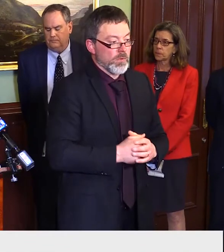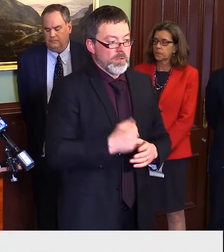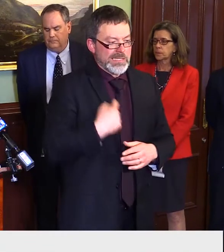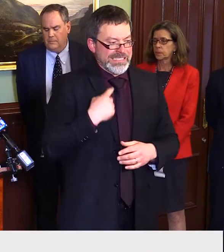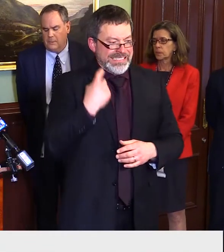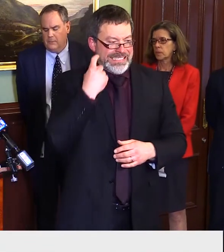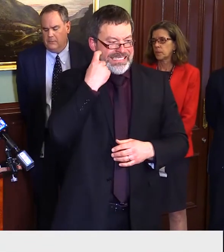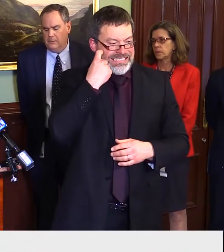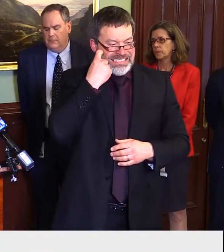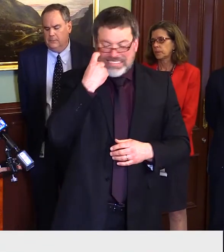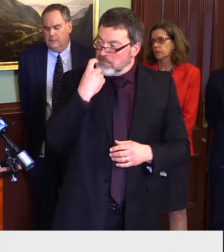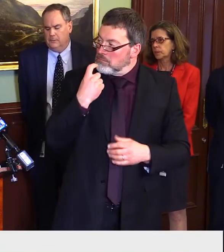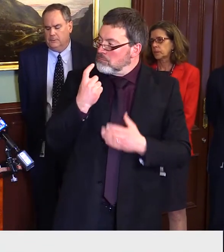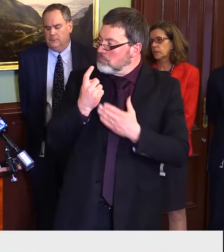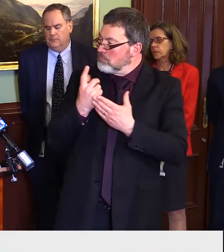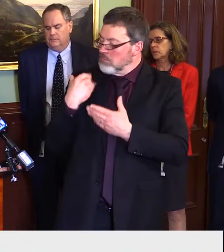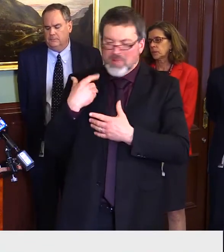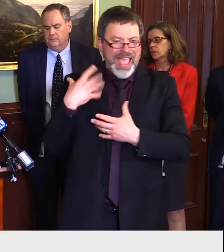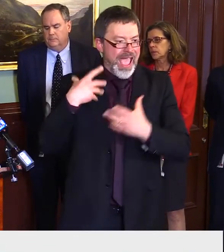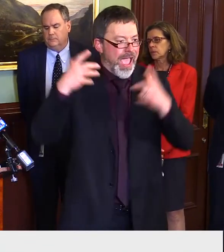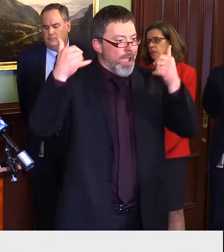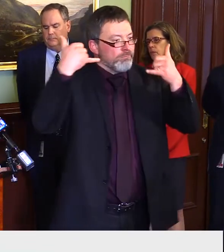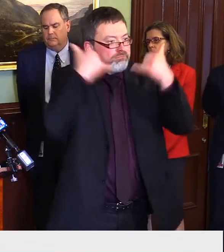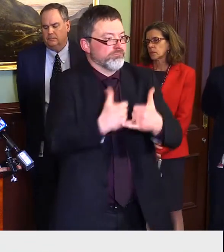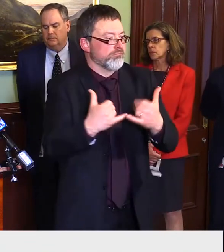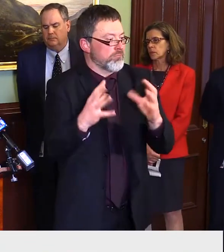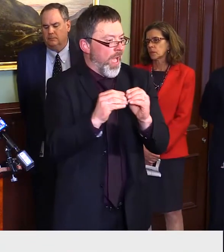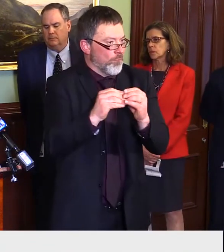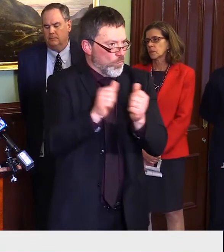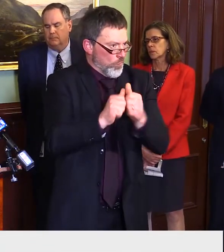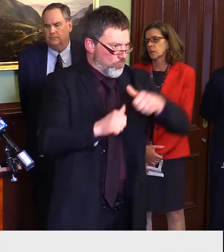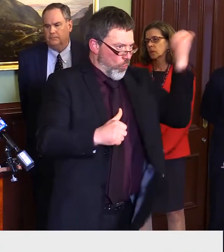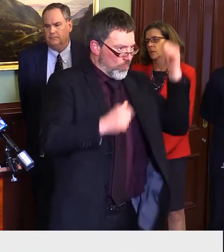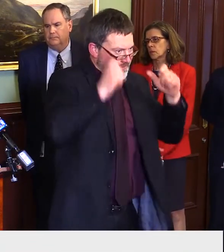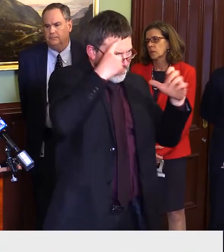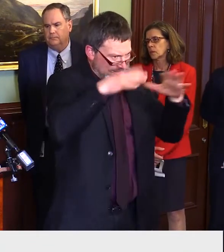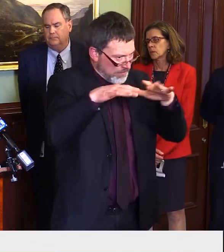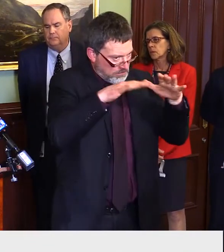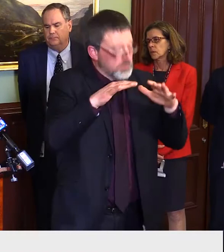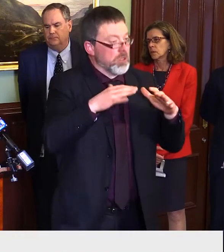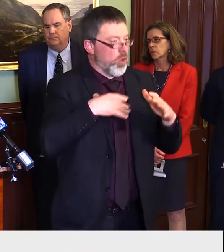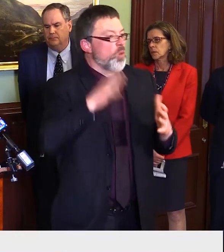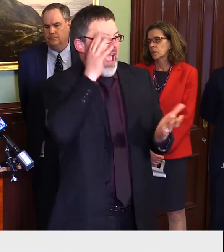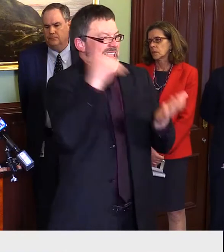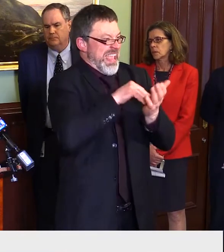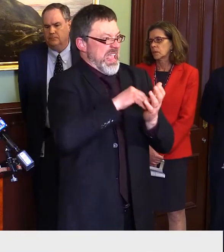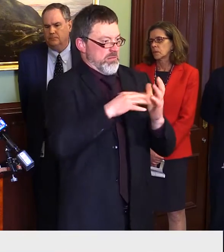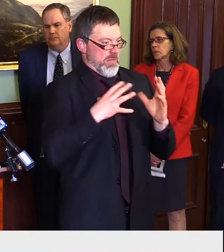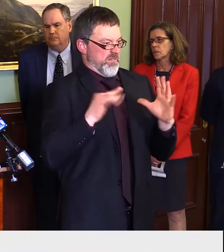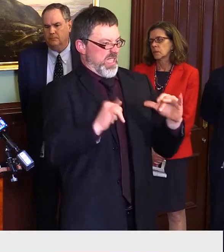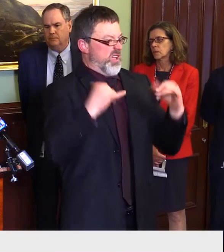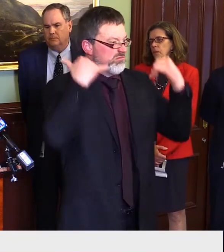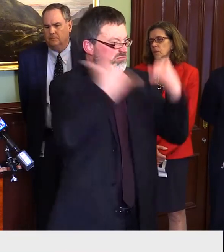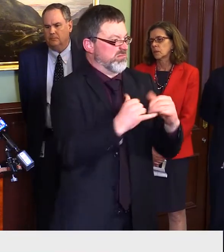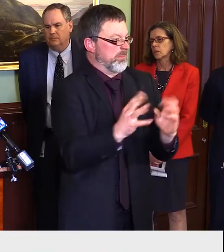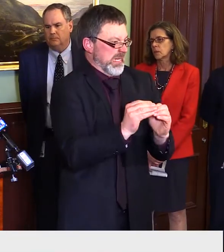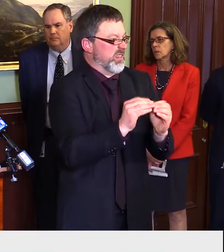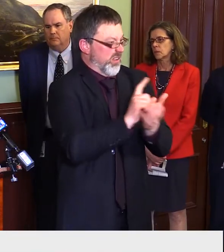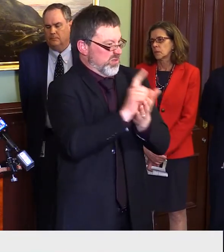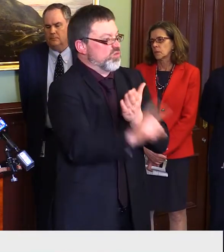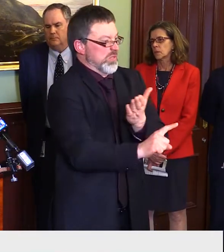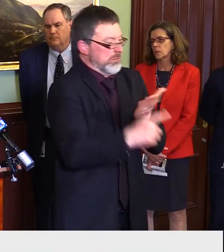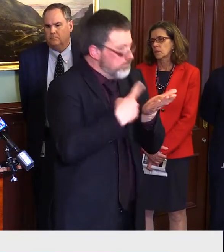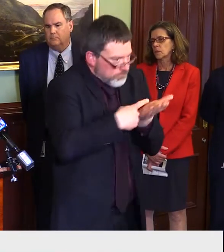Dale staff person in the Health Operations Center starting on Monday full-time to represent the needs of older Vermonters and Vermonters with